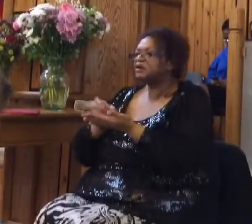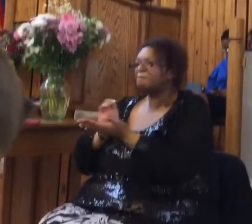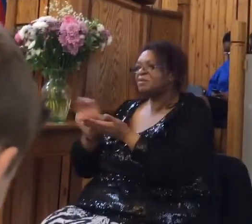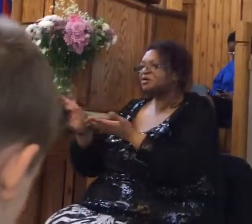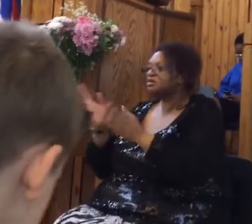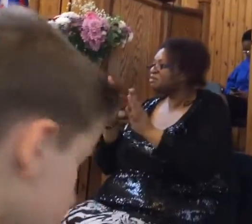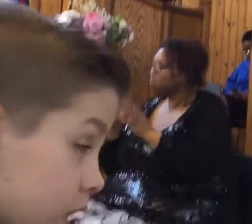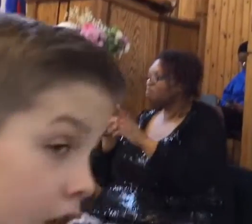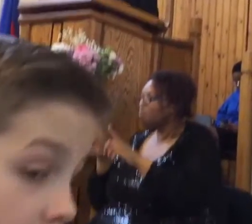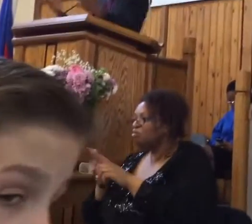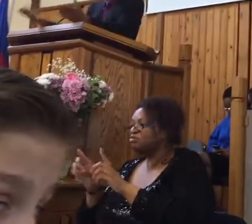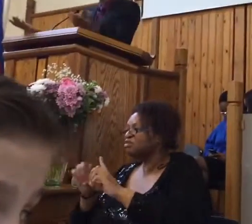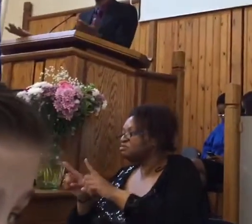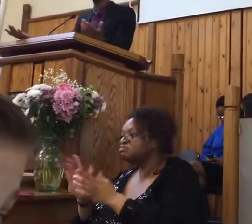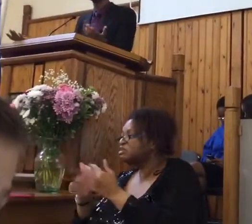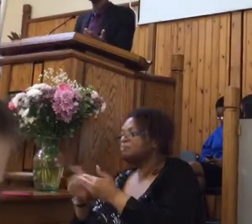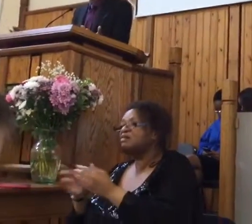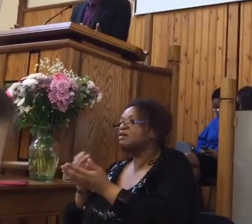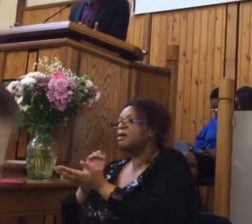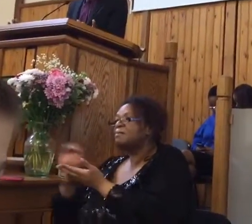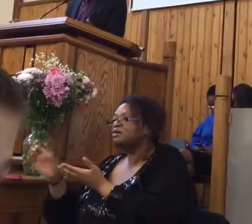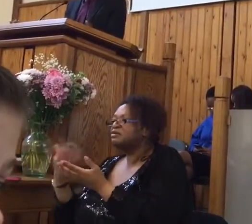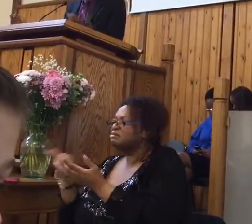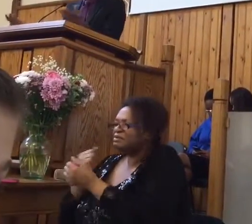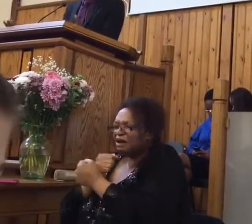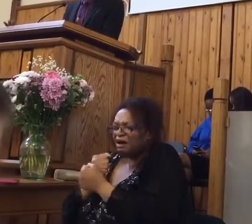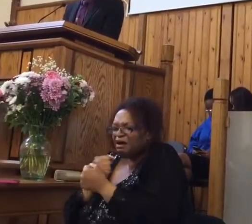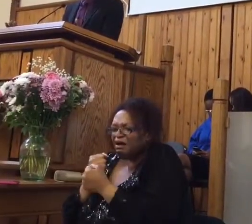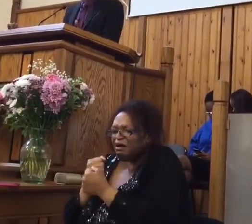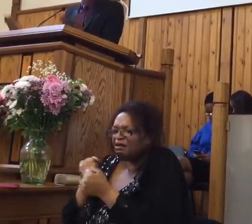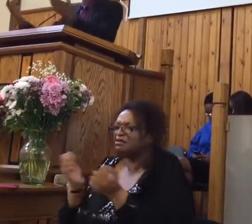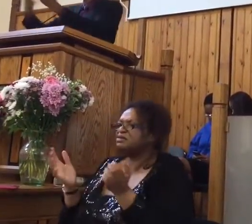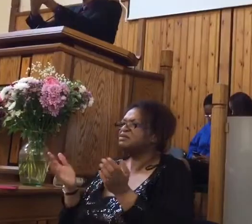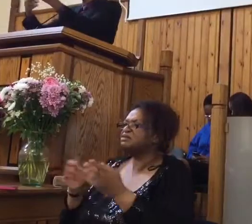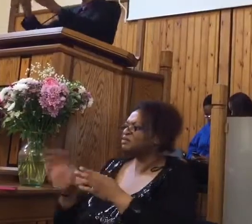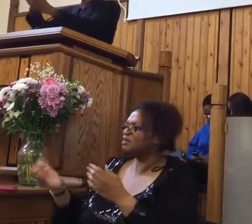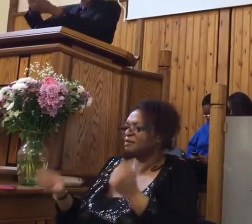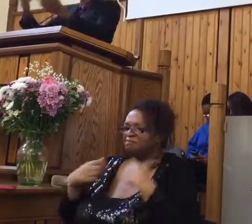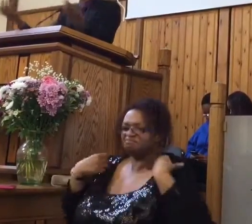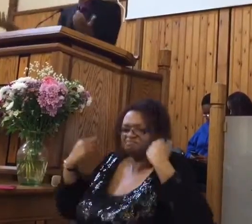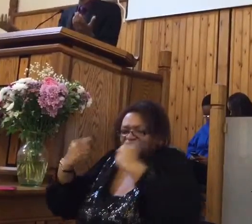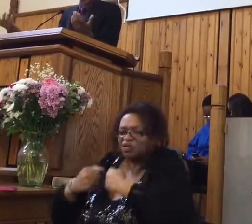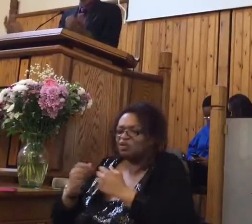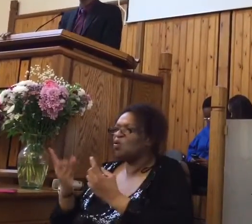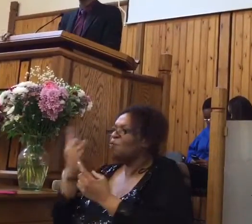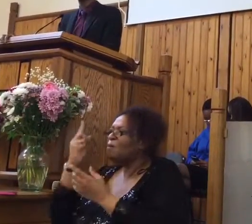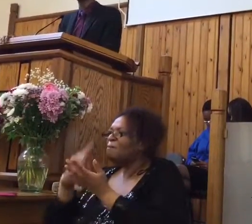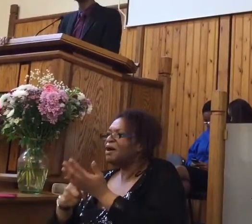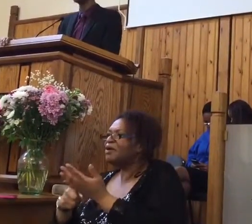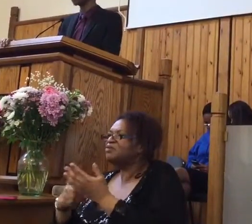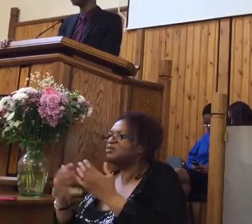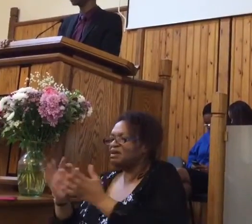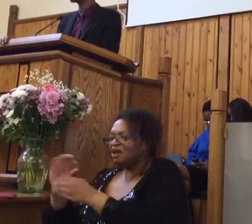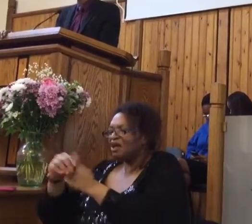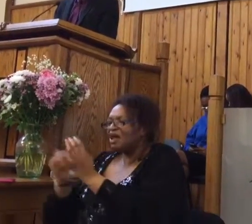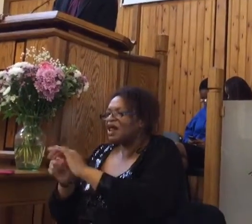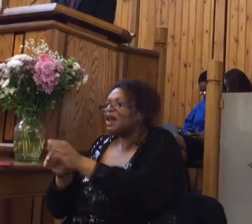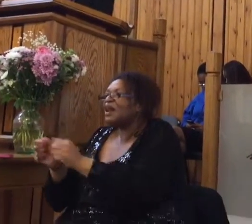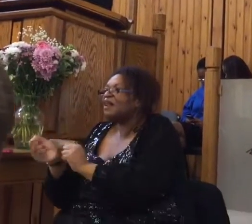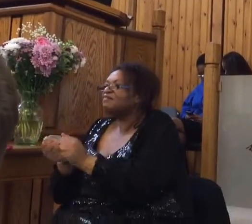you can ask them what they need exactly. Some of them are feeling really cold when they're begging out there. You can go and get them some £1 gloves from